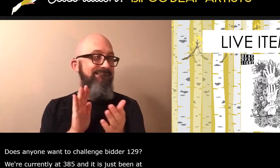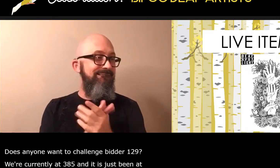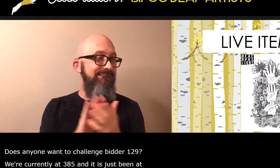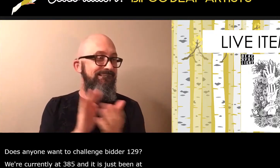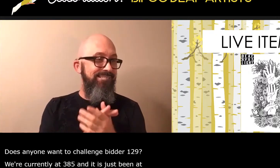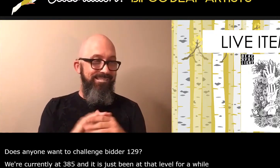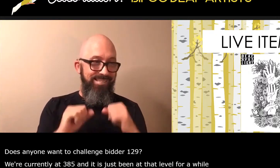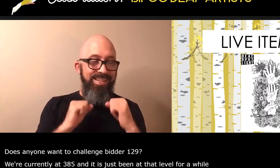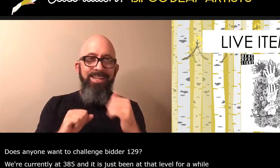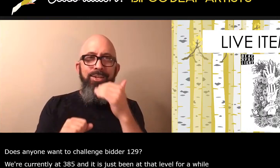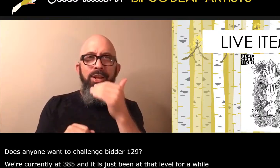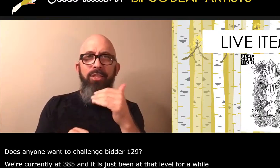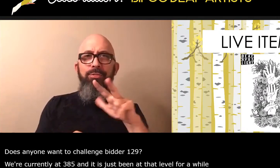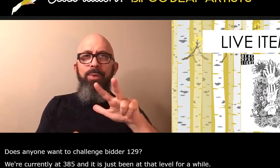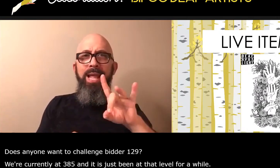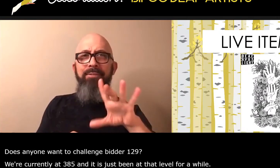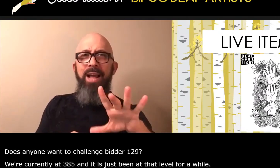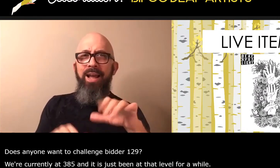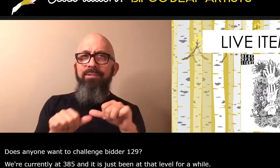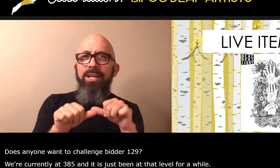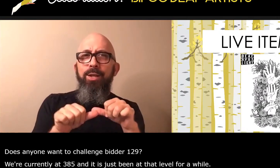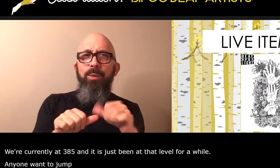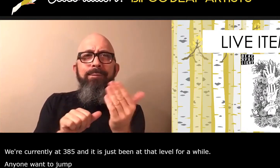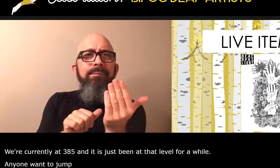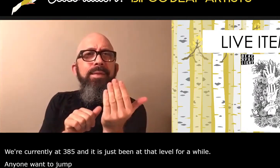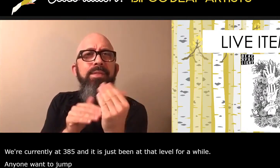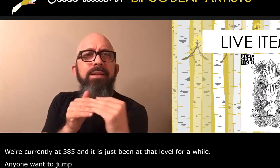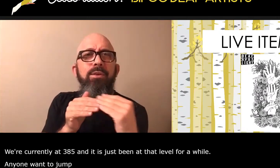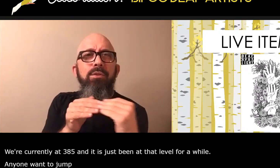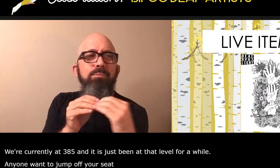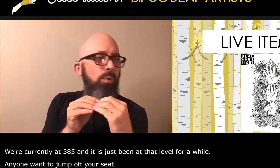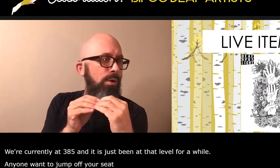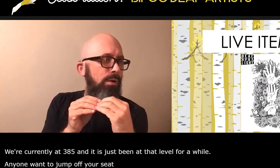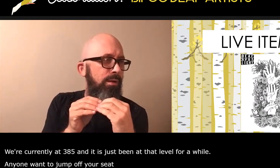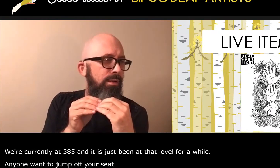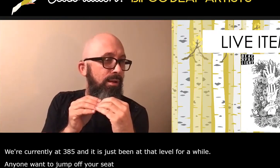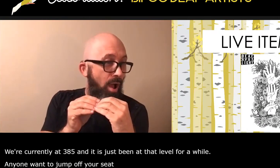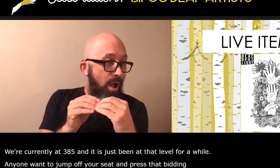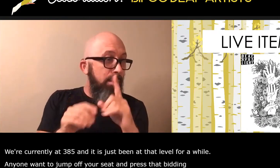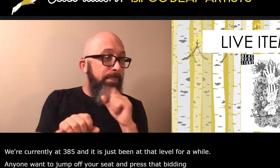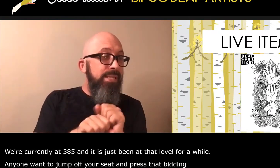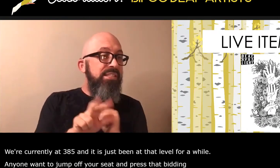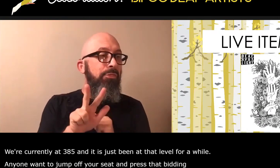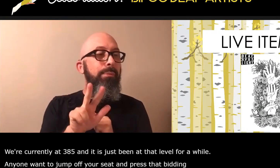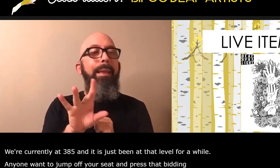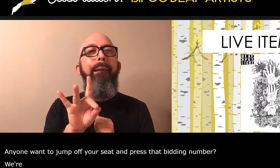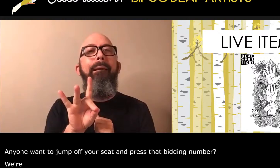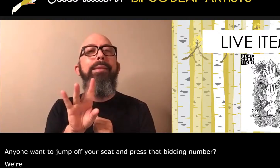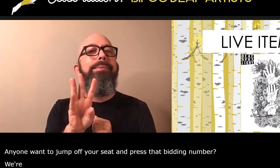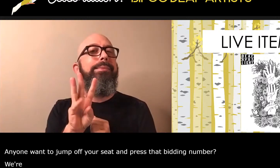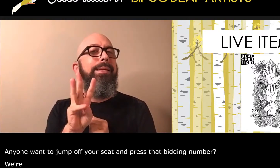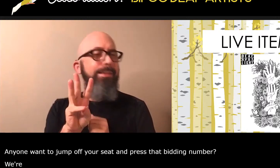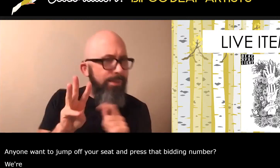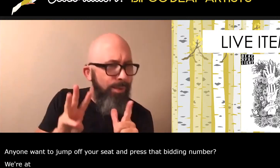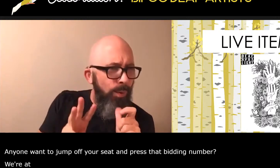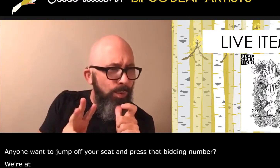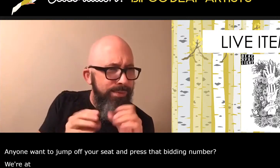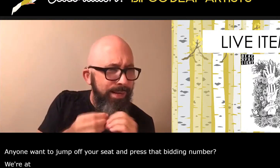press that bidding number? We're at 385. Can we get $15